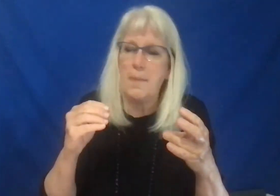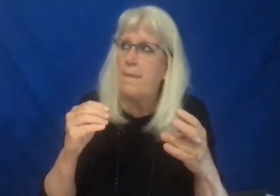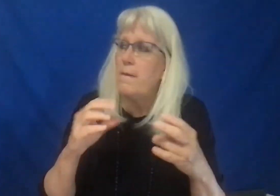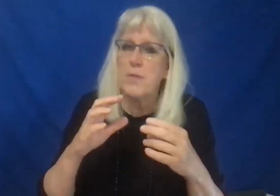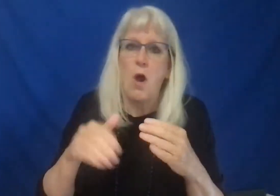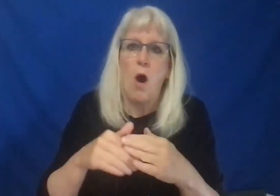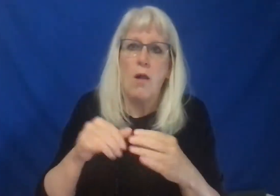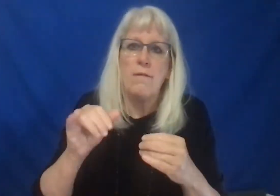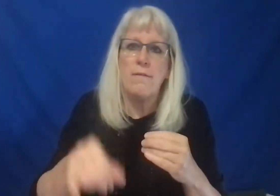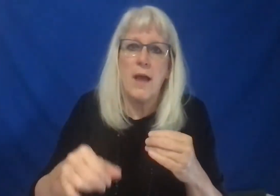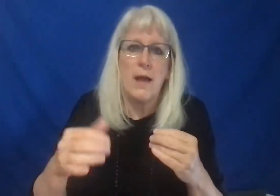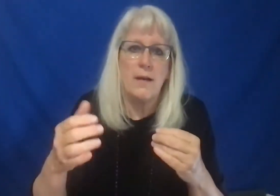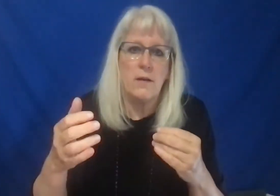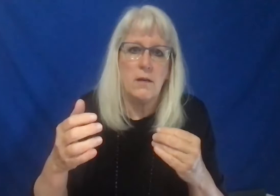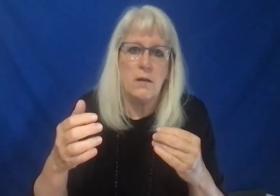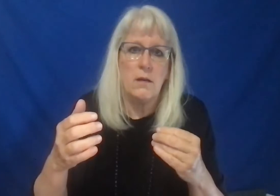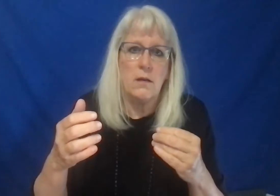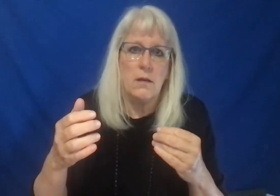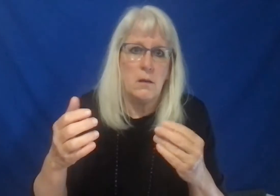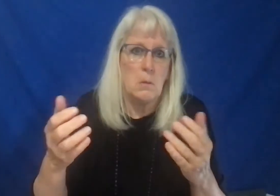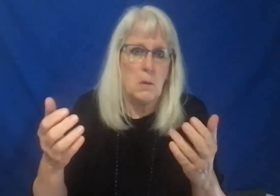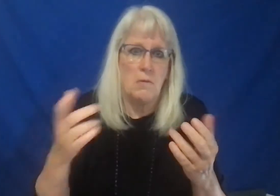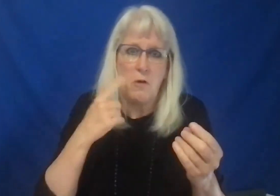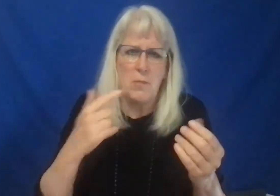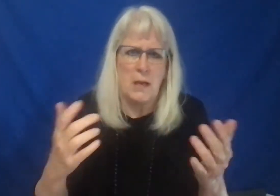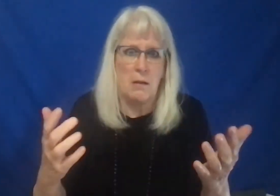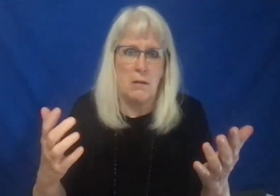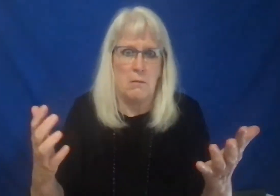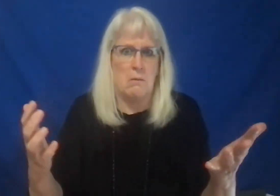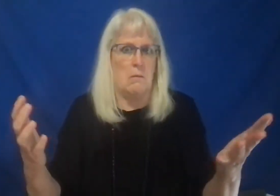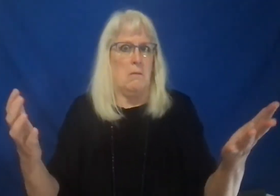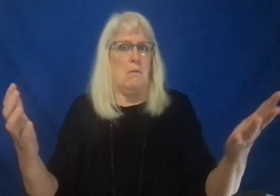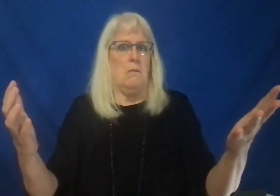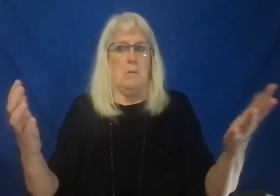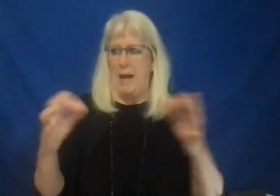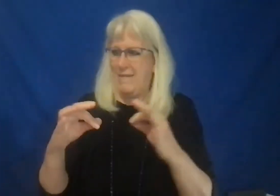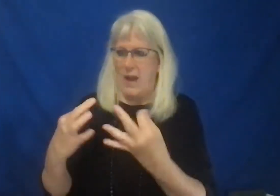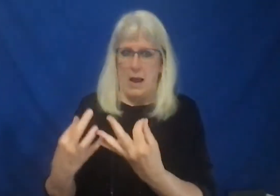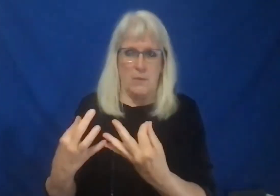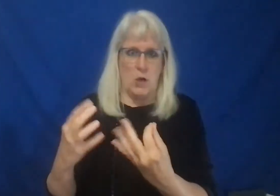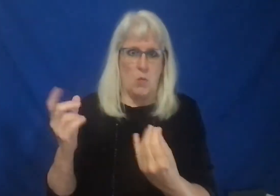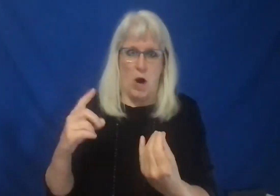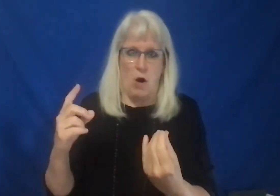like poof for me, both in the family in which I grew up and then in my own